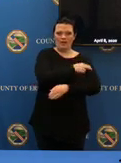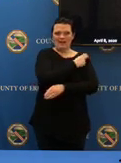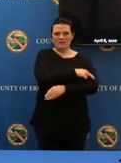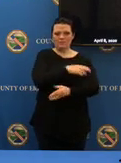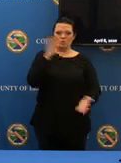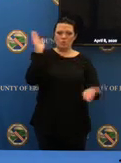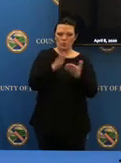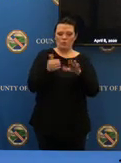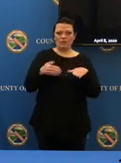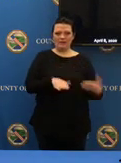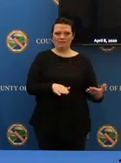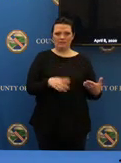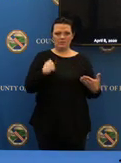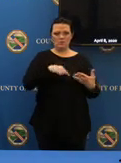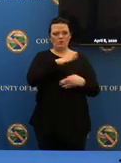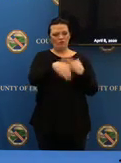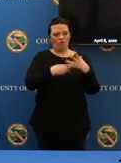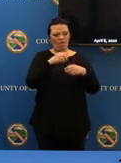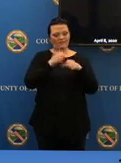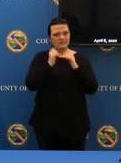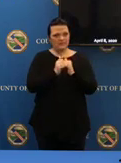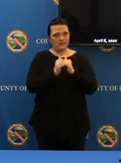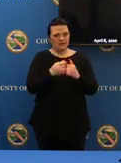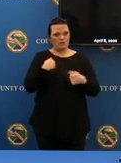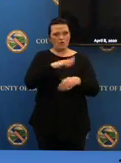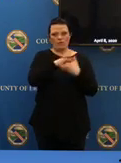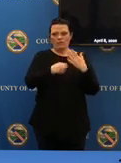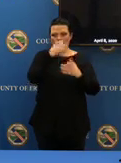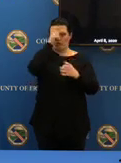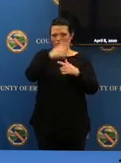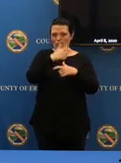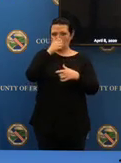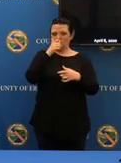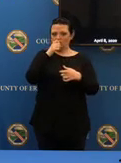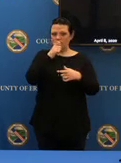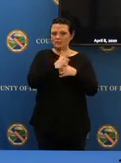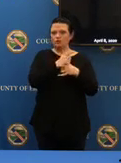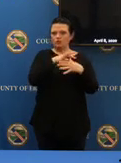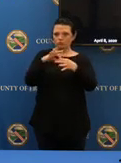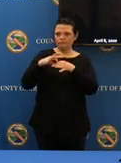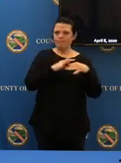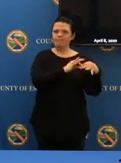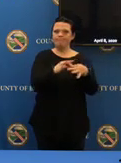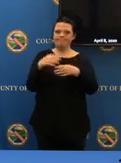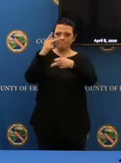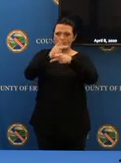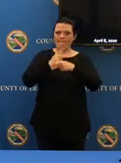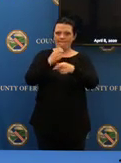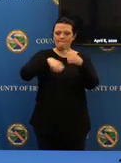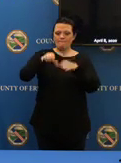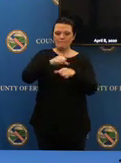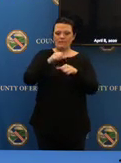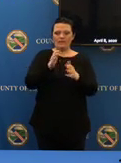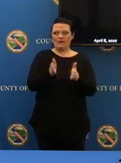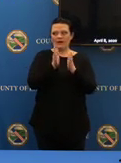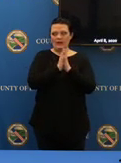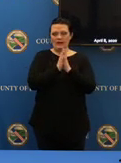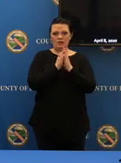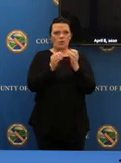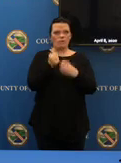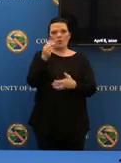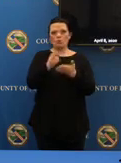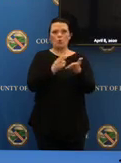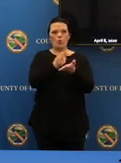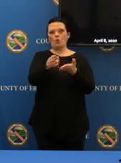less deaths. We are all in this together. We all are brothers and sisters keeper, and I ask you, especially during one of the most